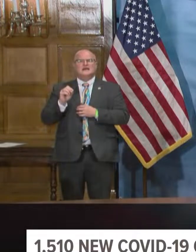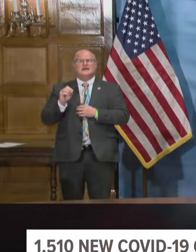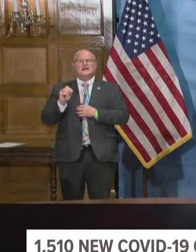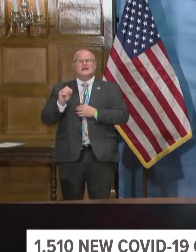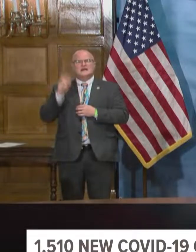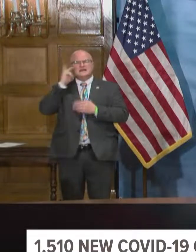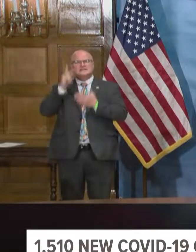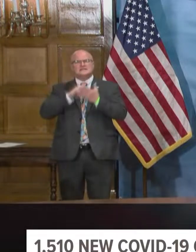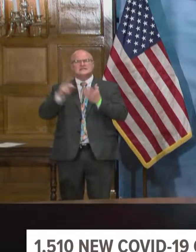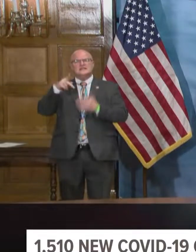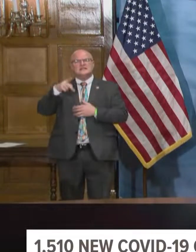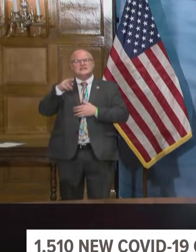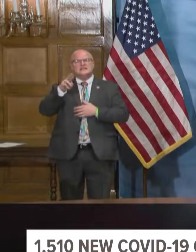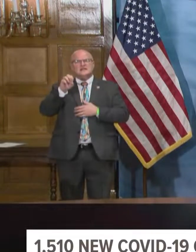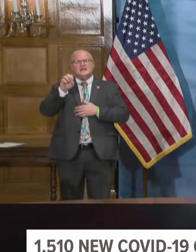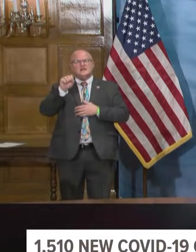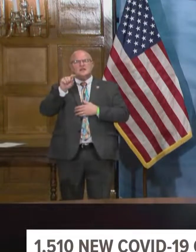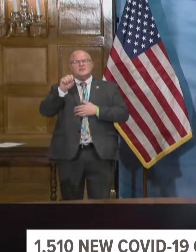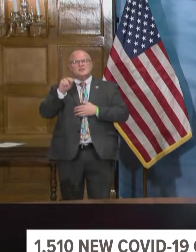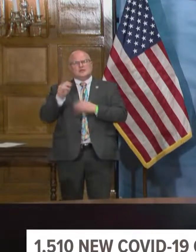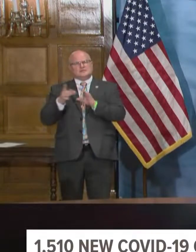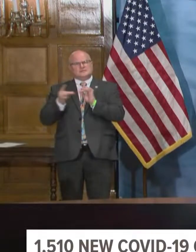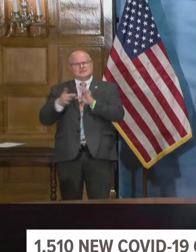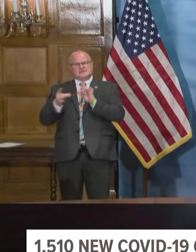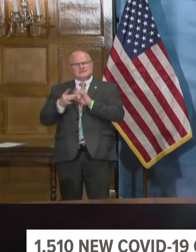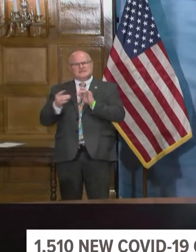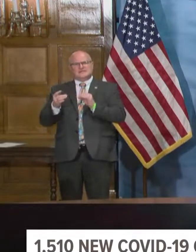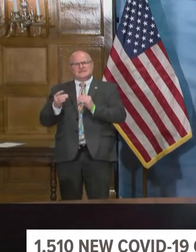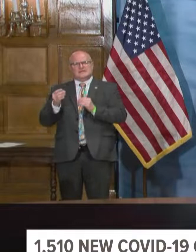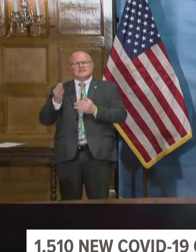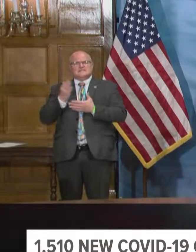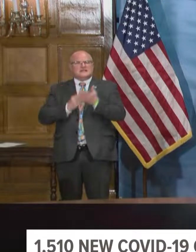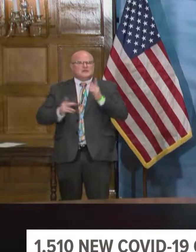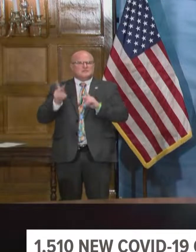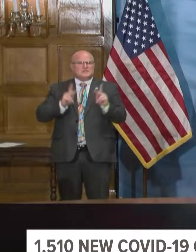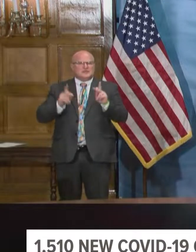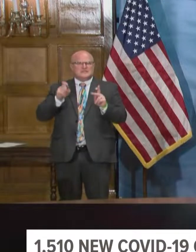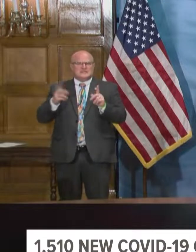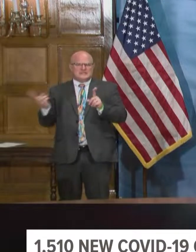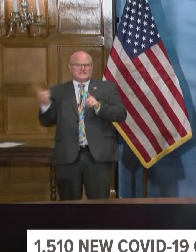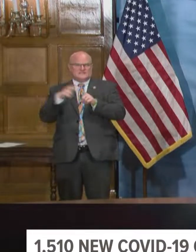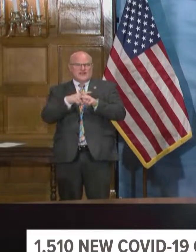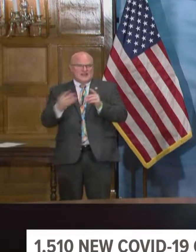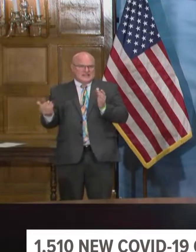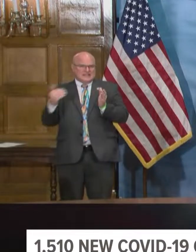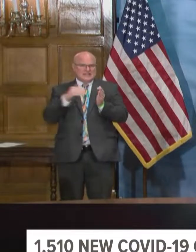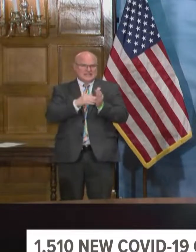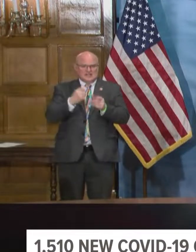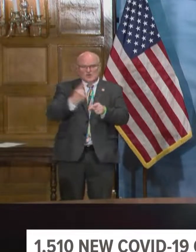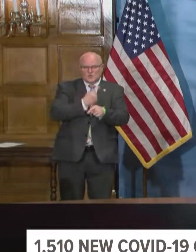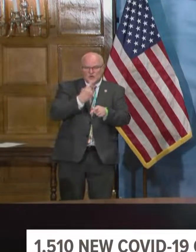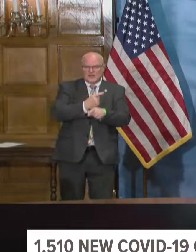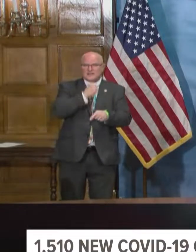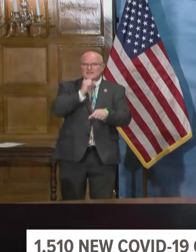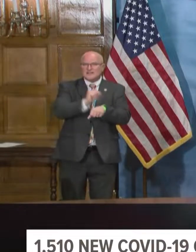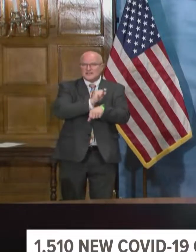Secretary Preston mentioned that some people might now be in the position of needing to refile a regular unemployment